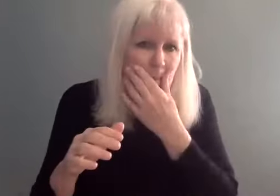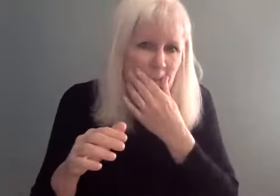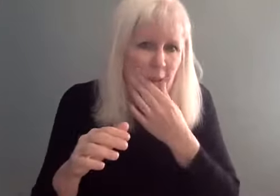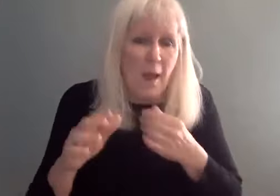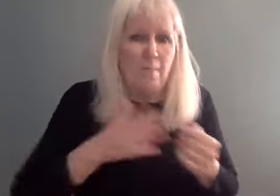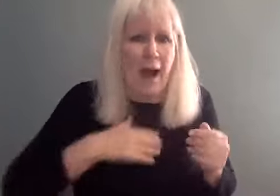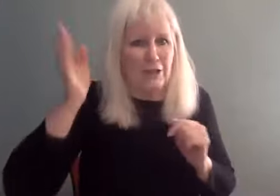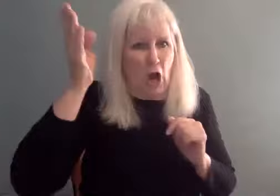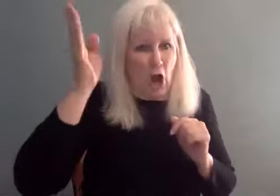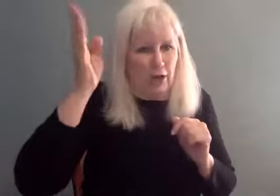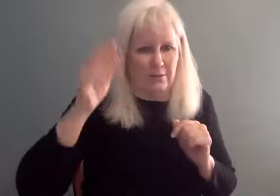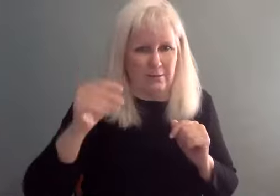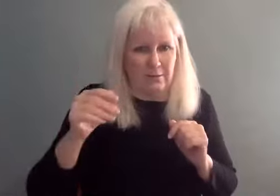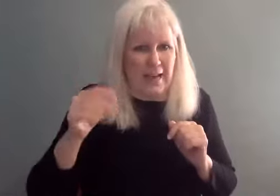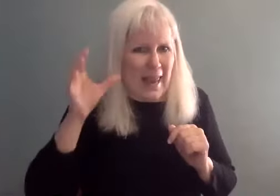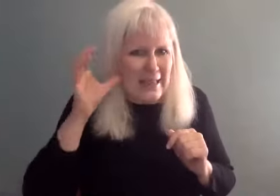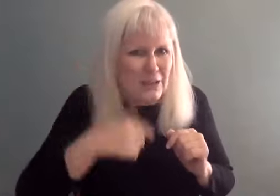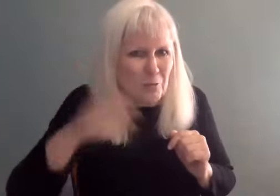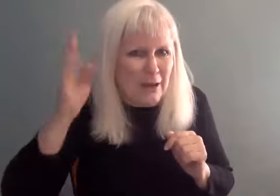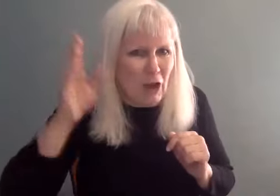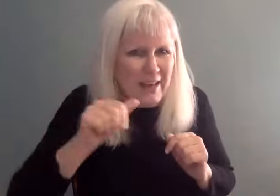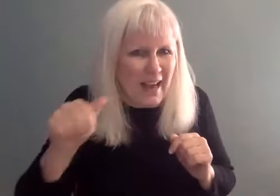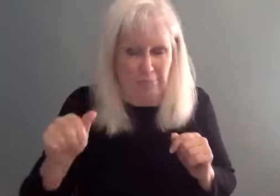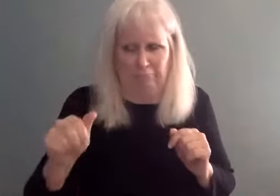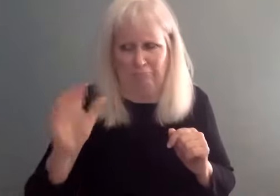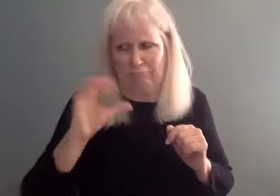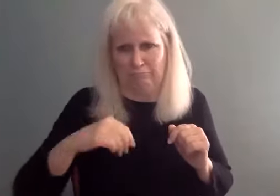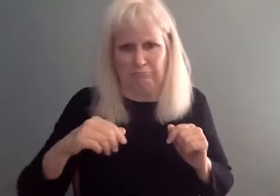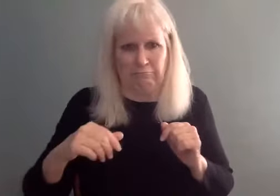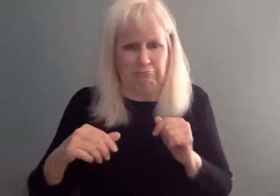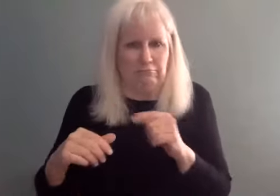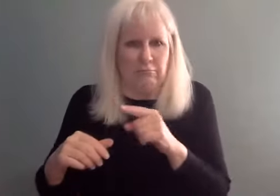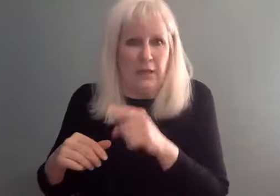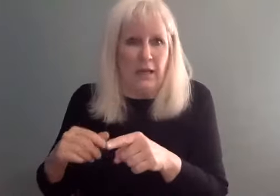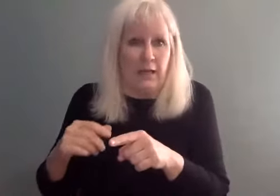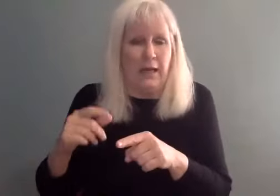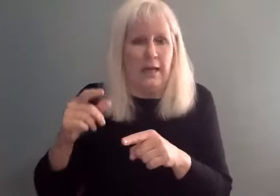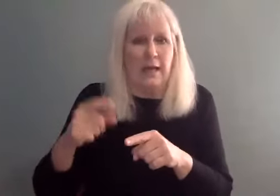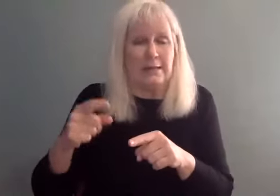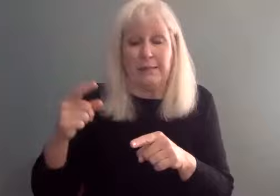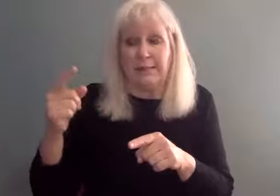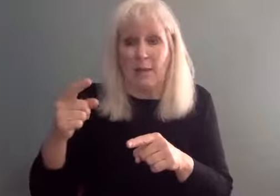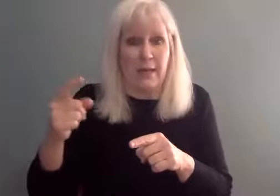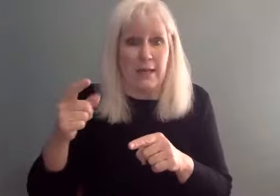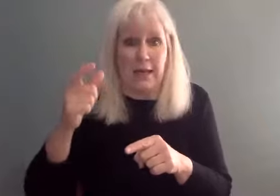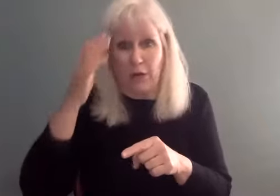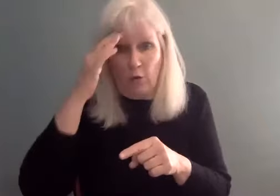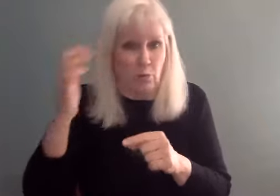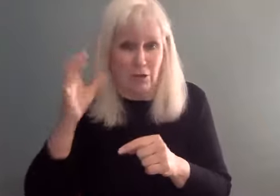very odd, but he doesn't need us. It was somebody he knew that he wanted to hear my talk, I guess. But we